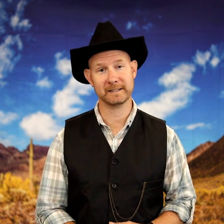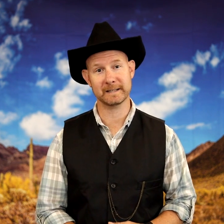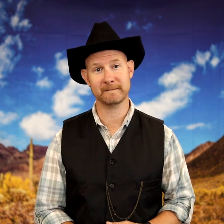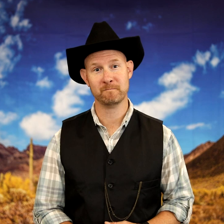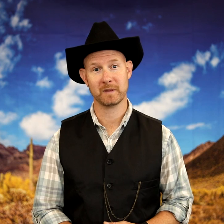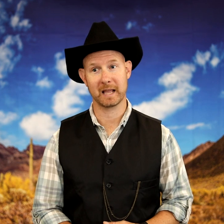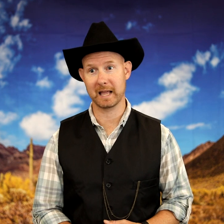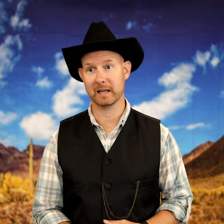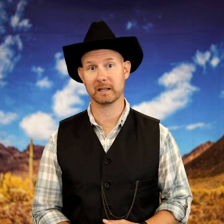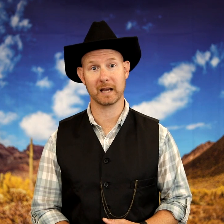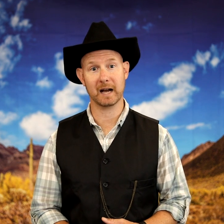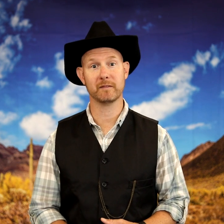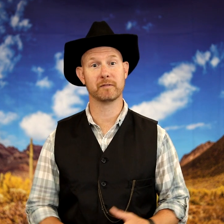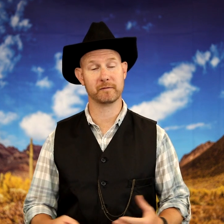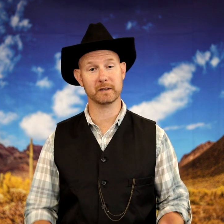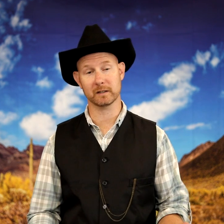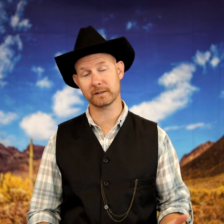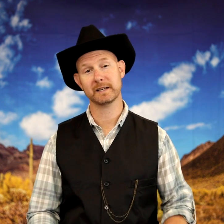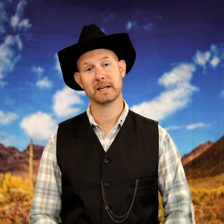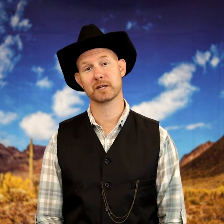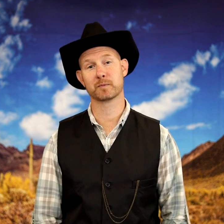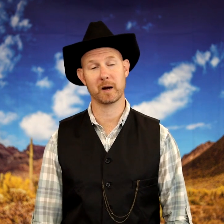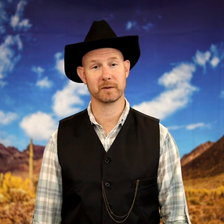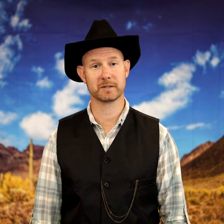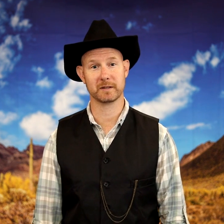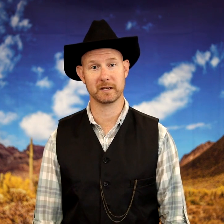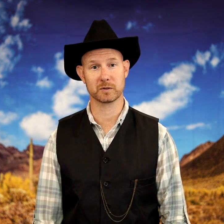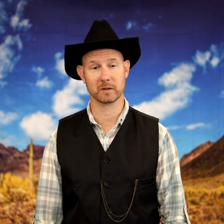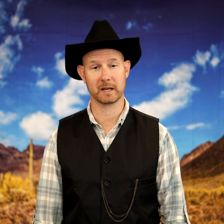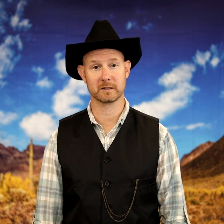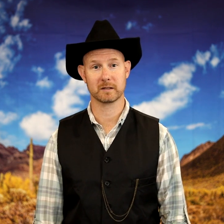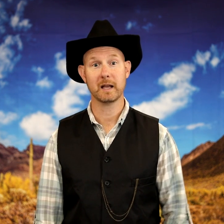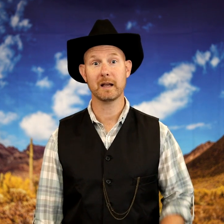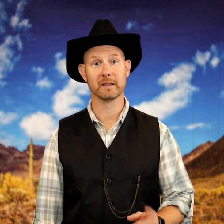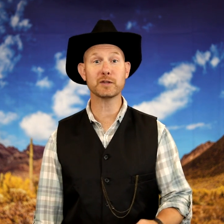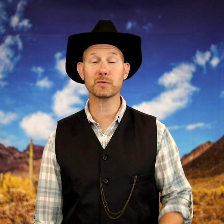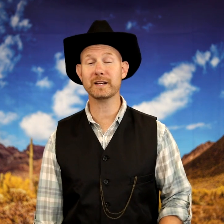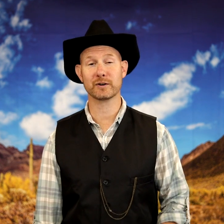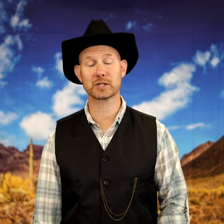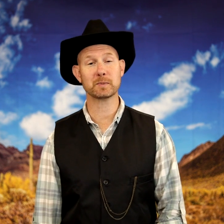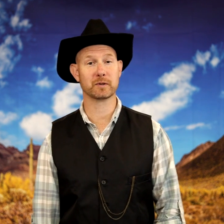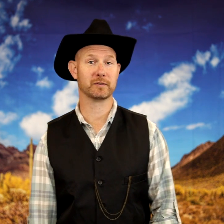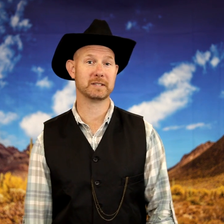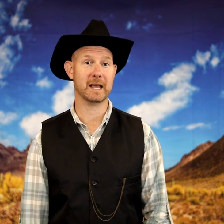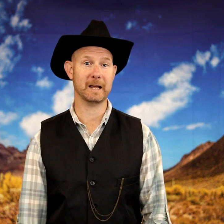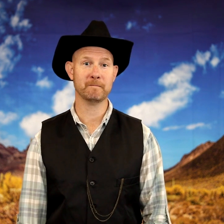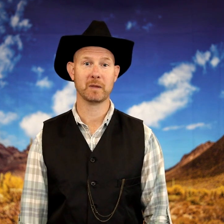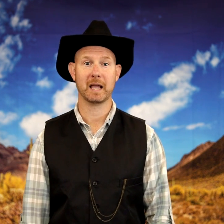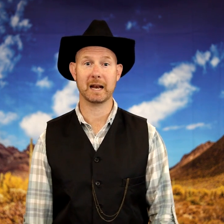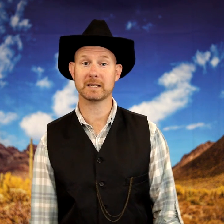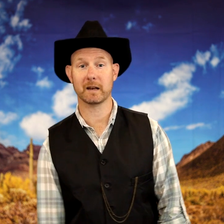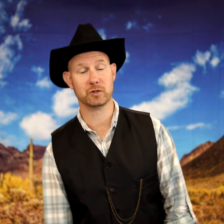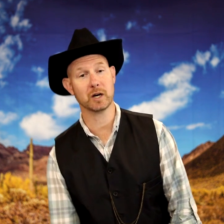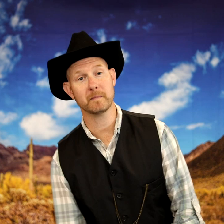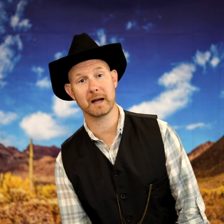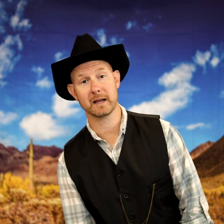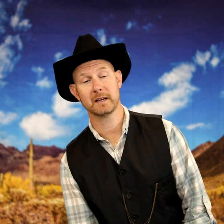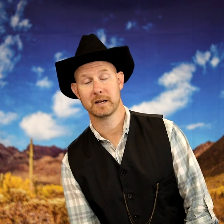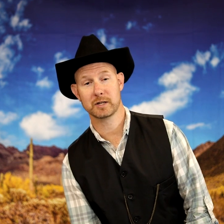did, and God fulfilled his promise to the Israelites. Let's read our scripture for today, and it's out of Jeremiah